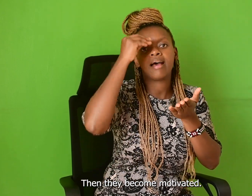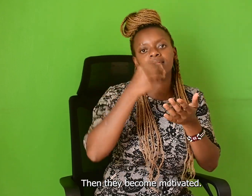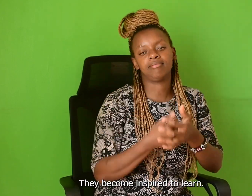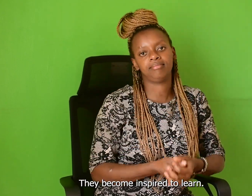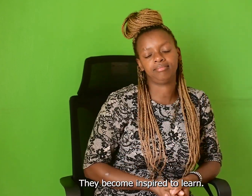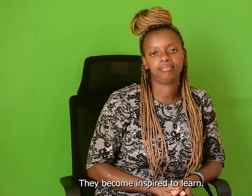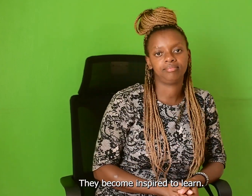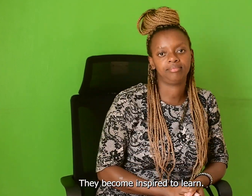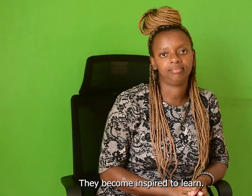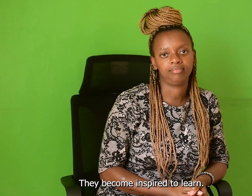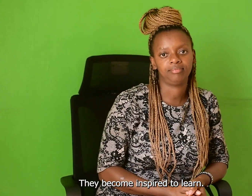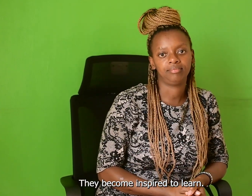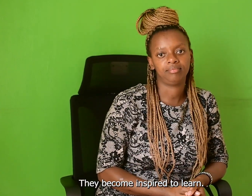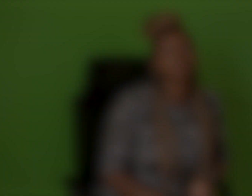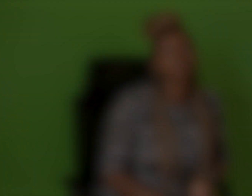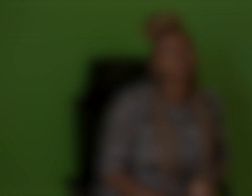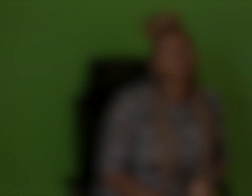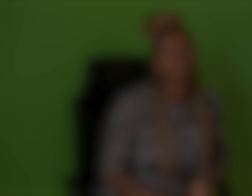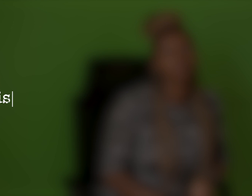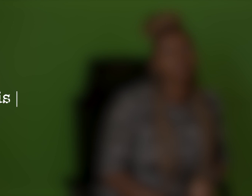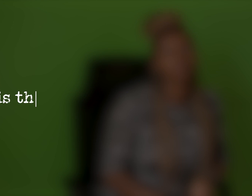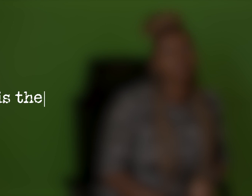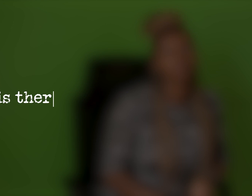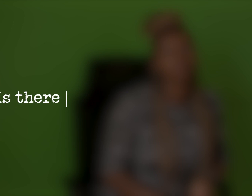motivated, they become inspired to learn.